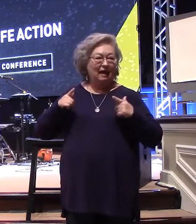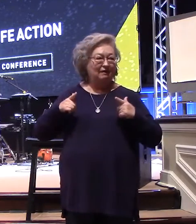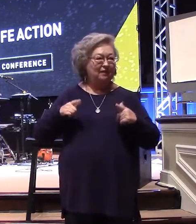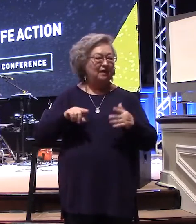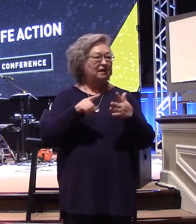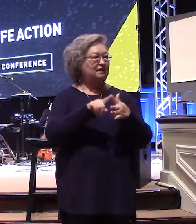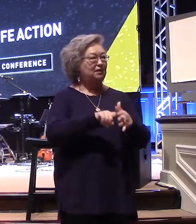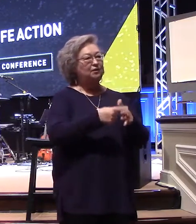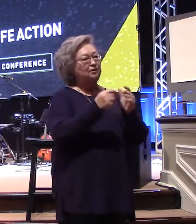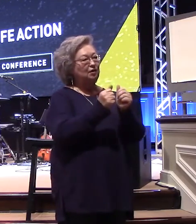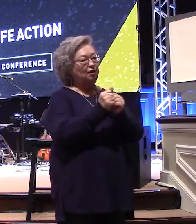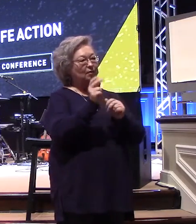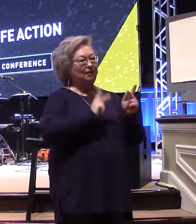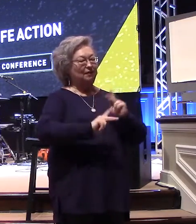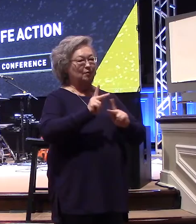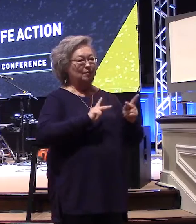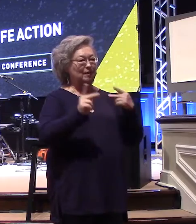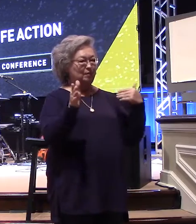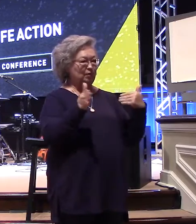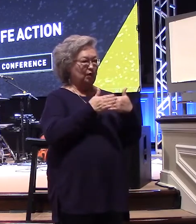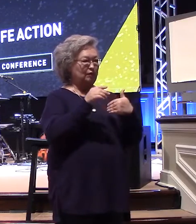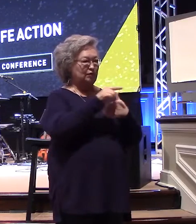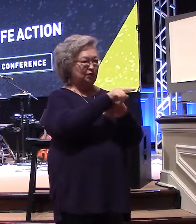right around me.